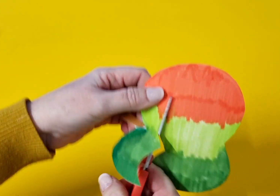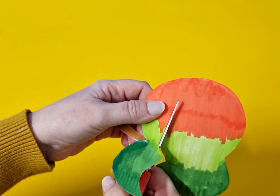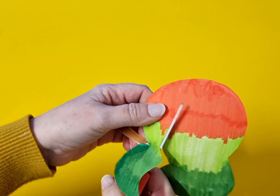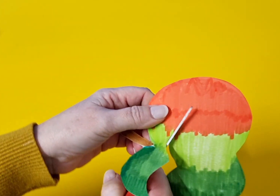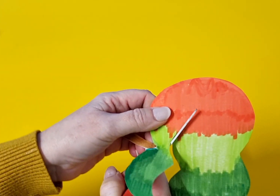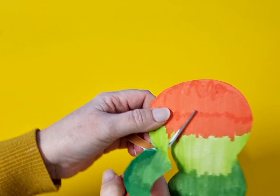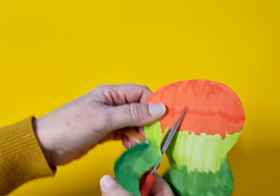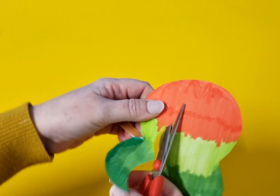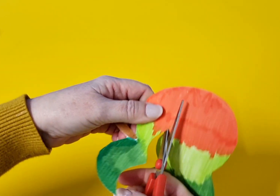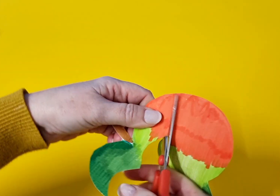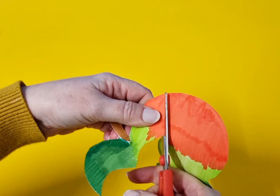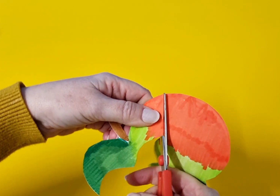2,